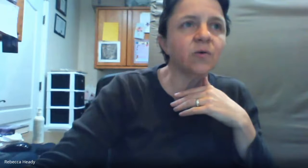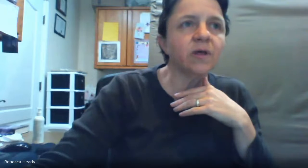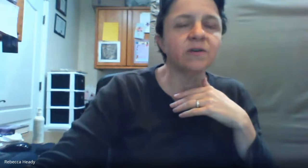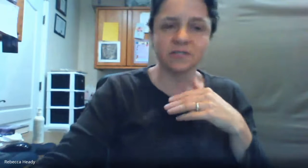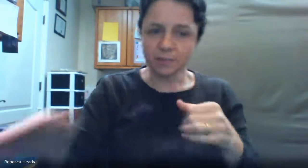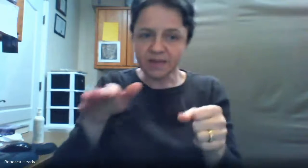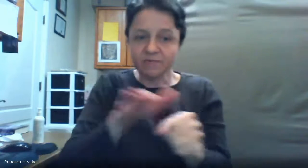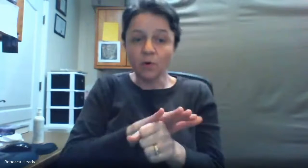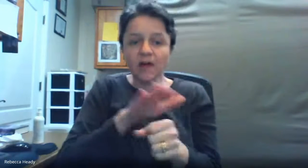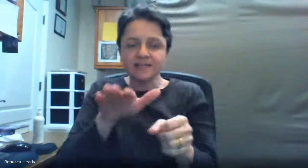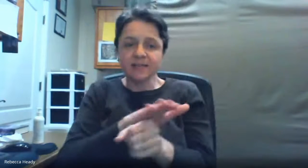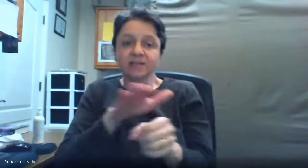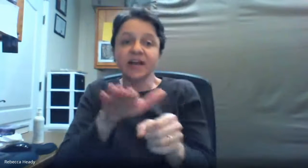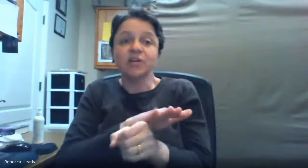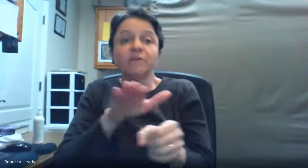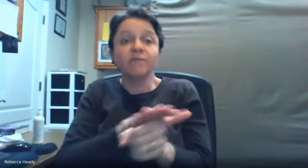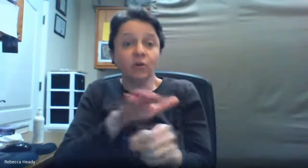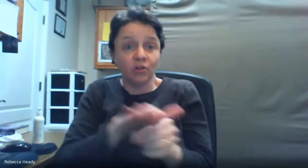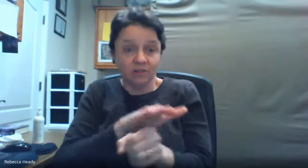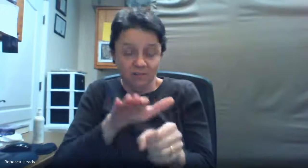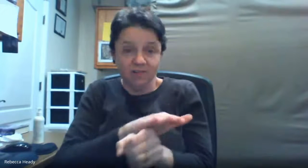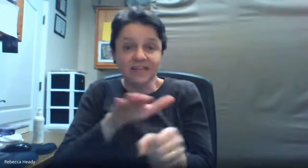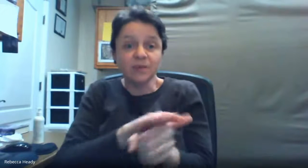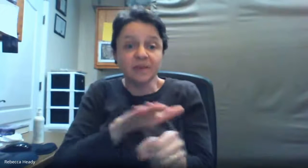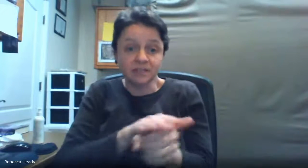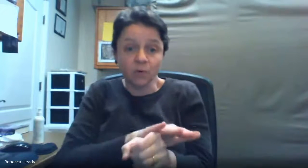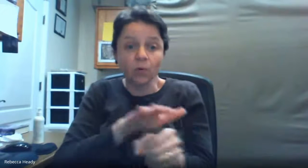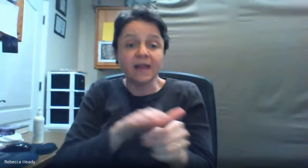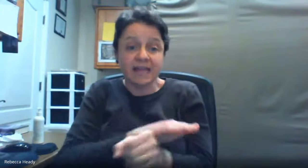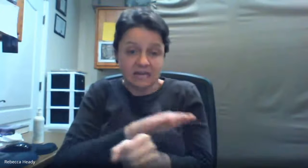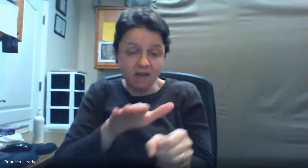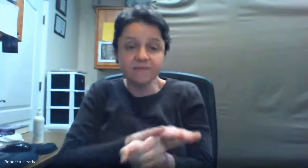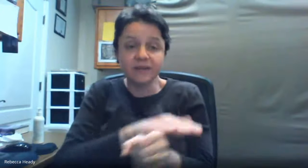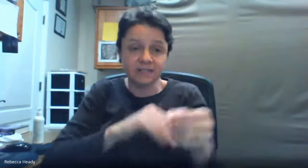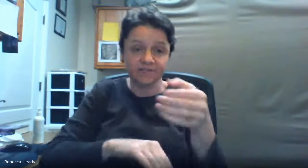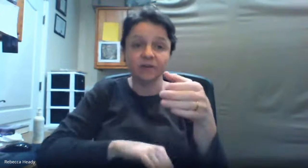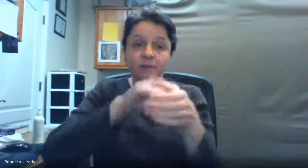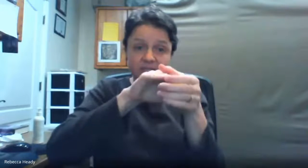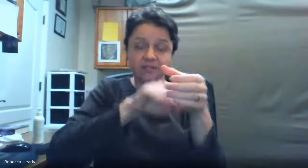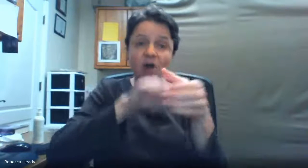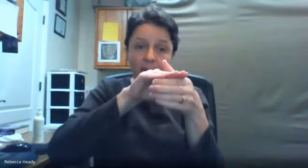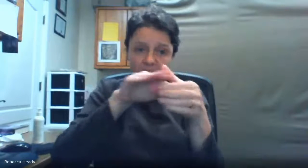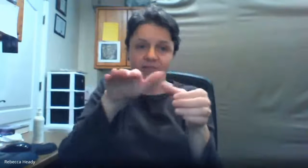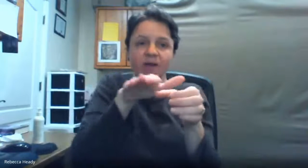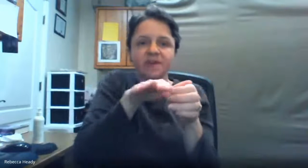So there's something full as in like you're full, like something is full, like enough, it's filled up to the top. So I think